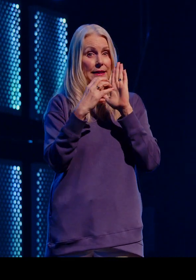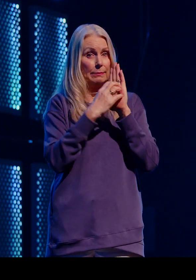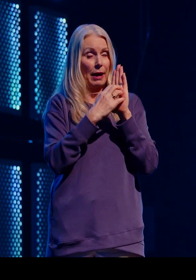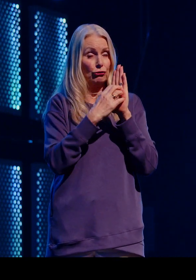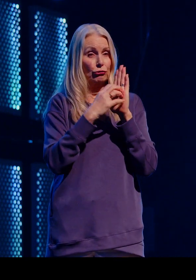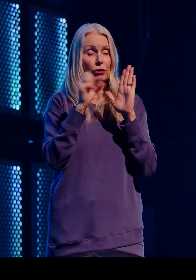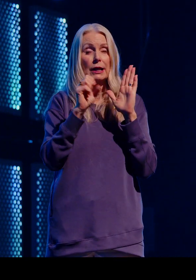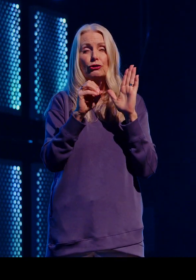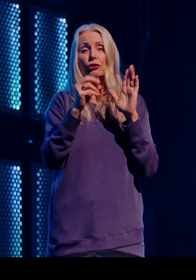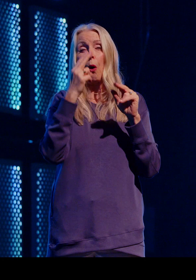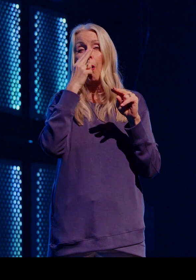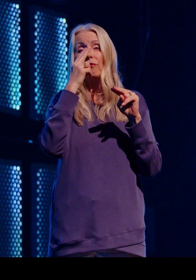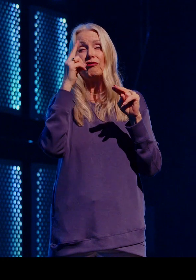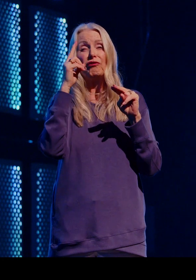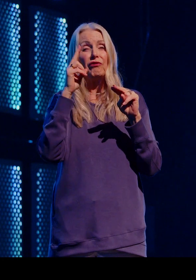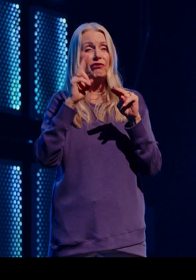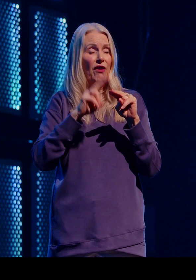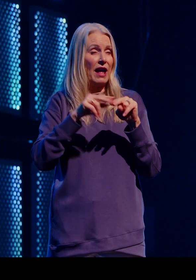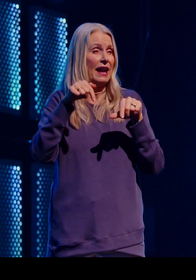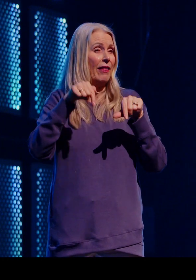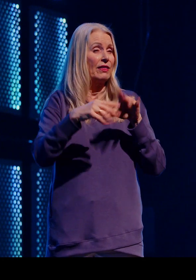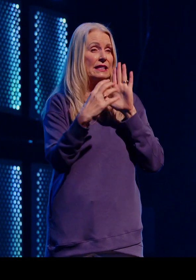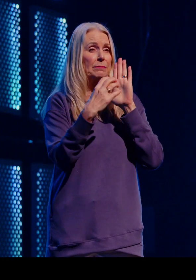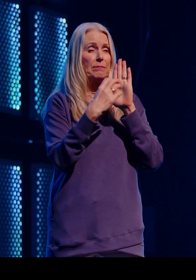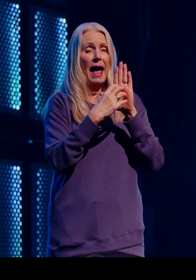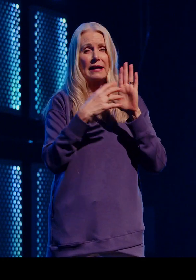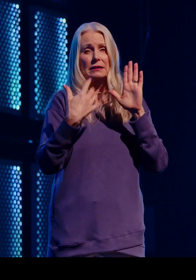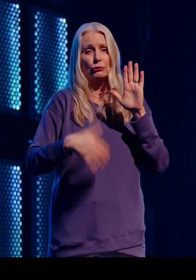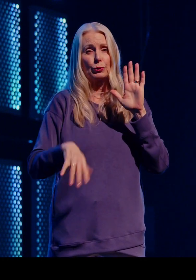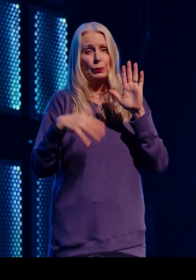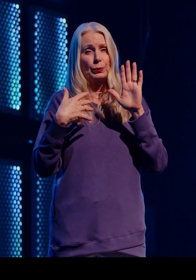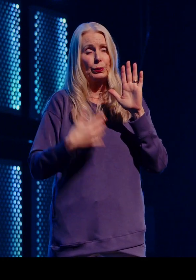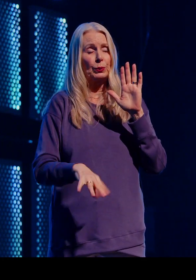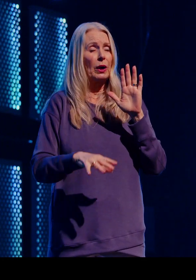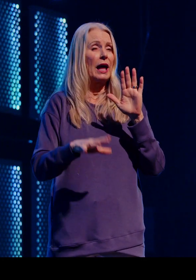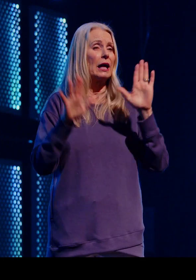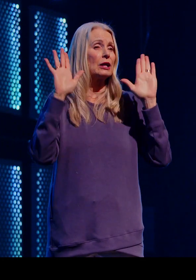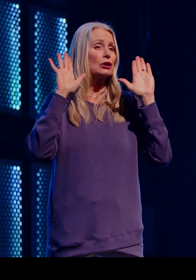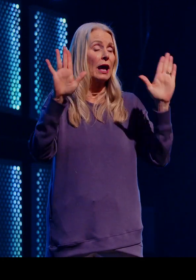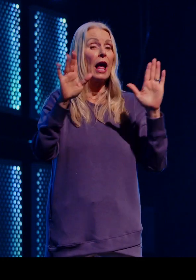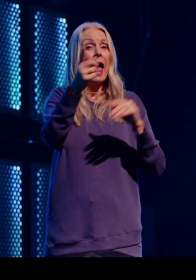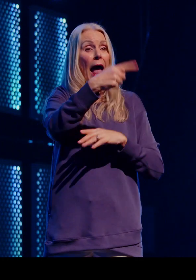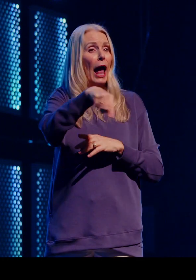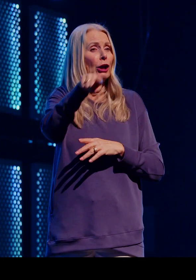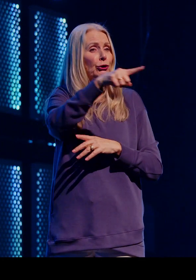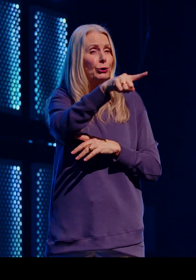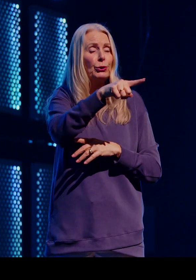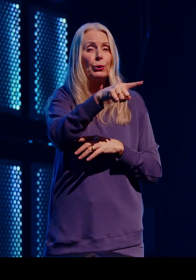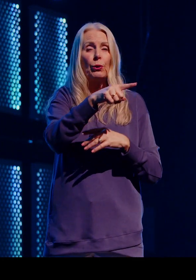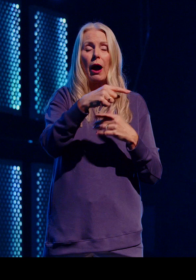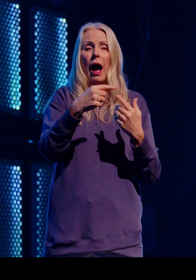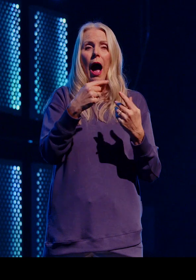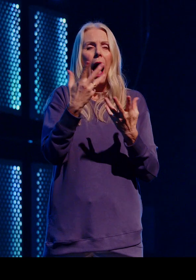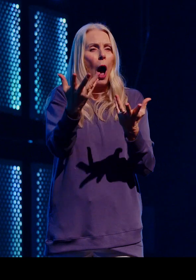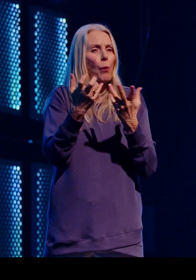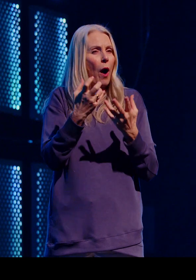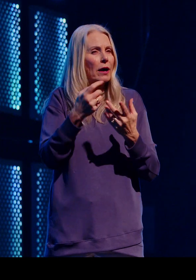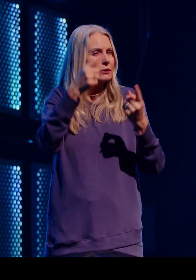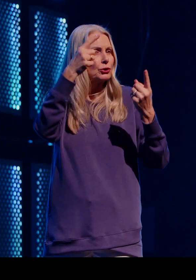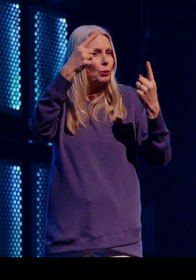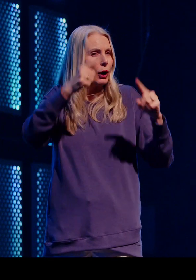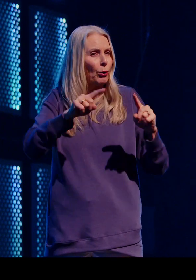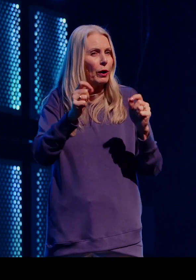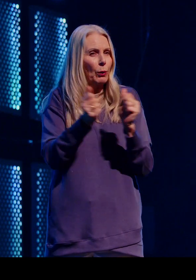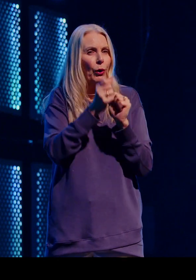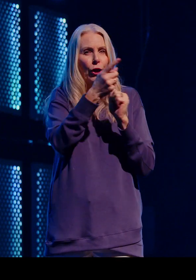is so fun because it is an incredible passage. And I'm so thankful to belong to a church that says, hey, let's spend 3 weeks studying the same passage because it's